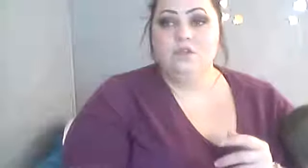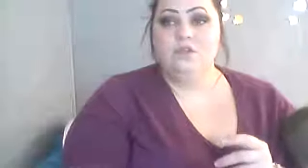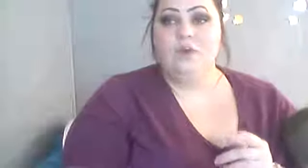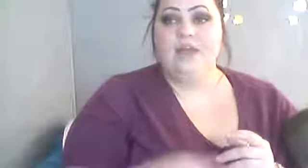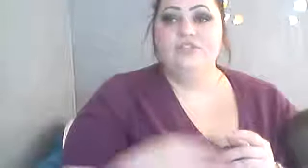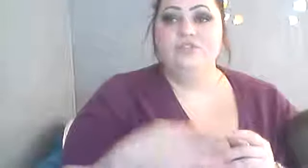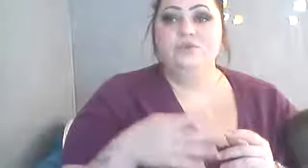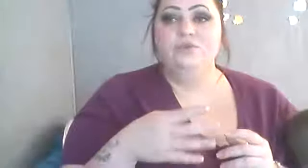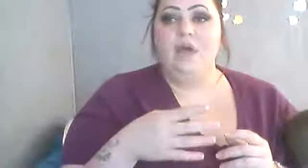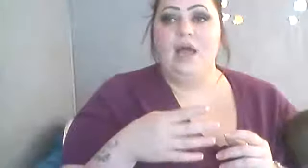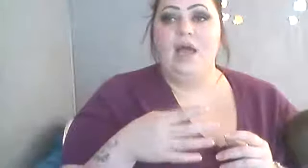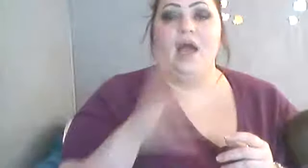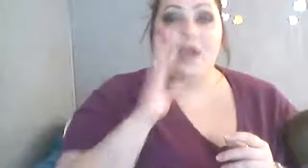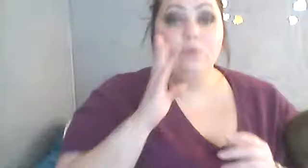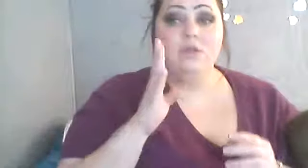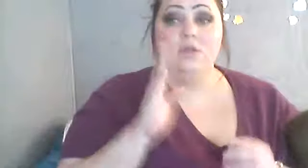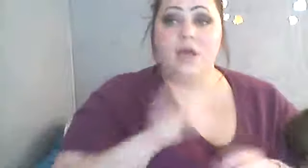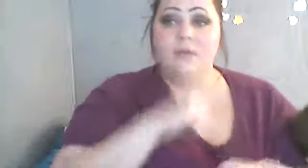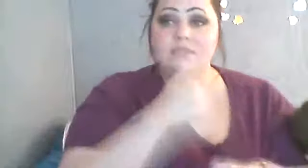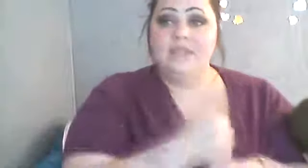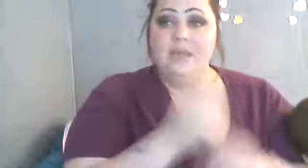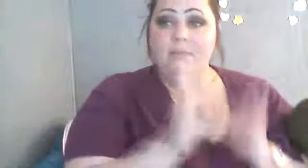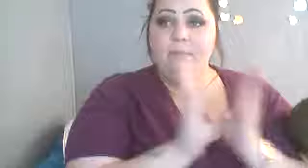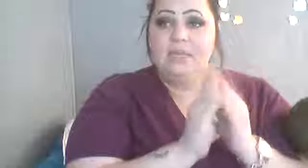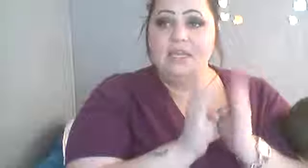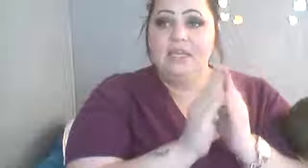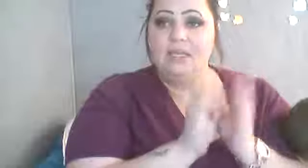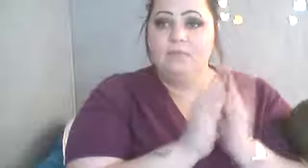So I will set up a meeting